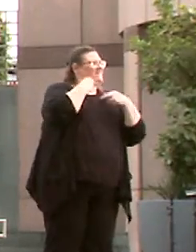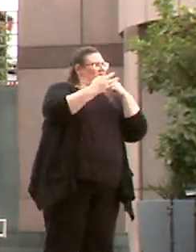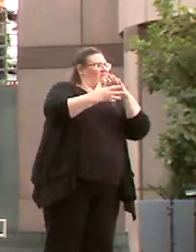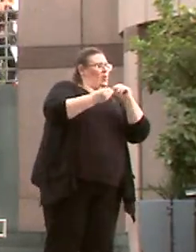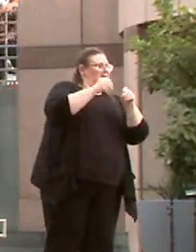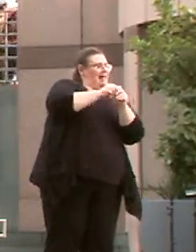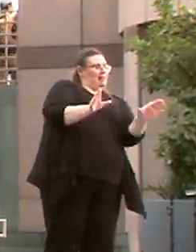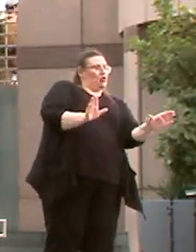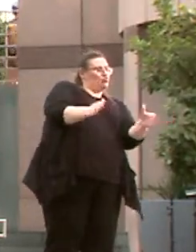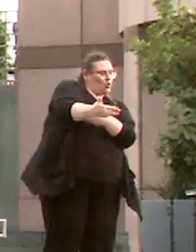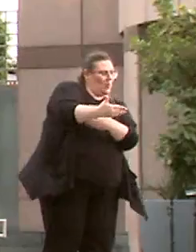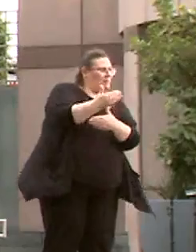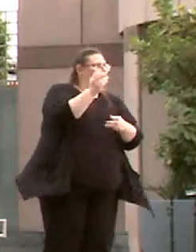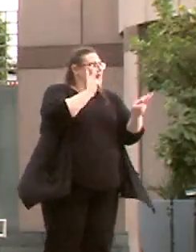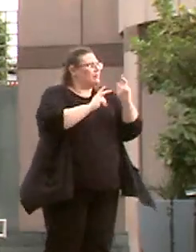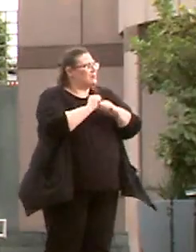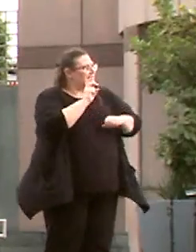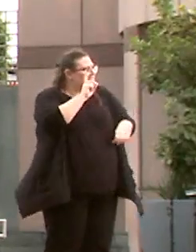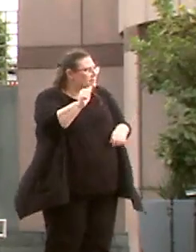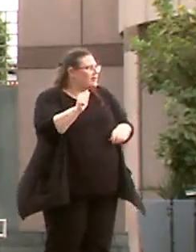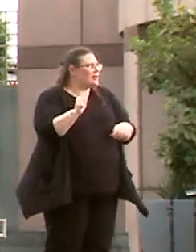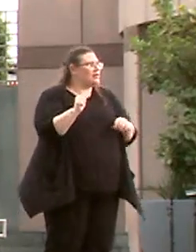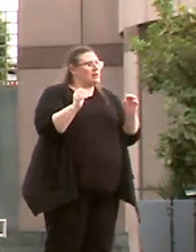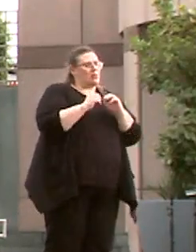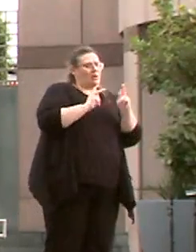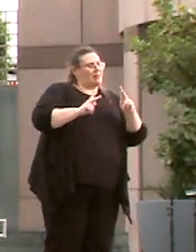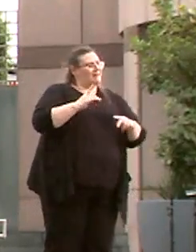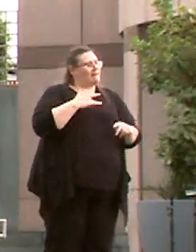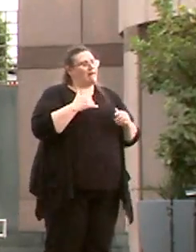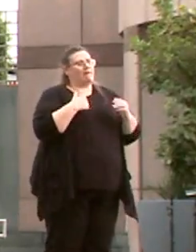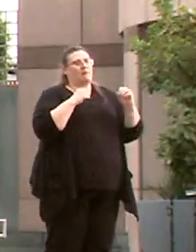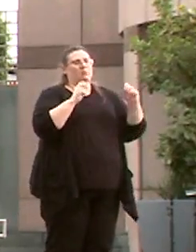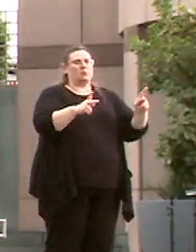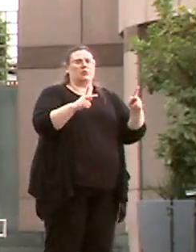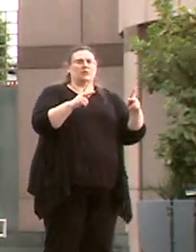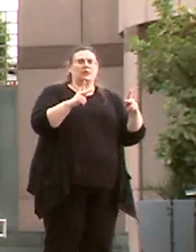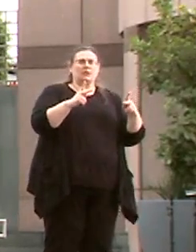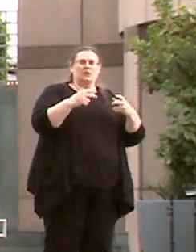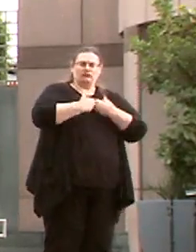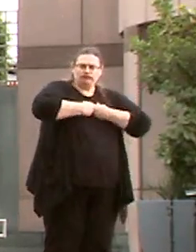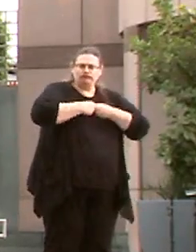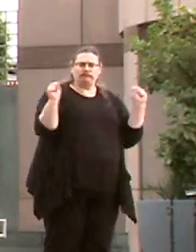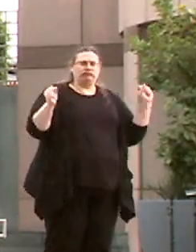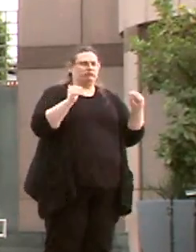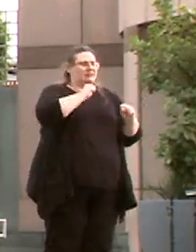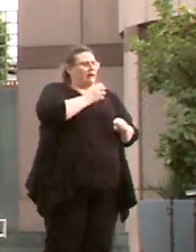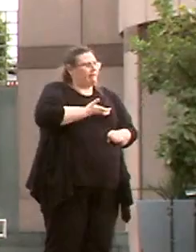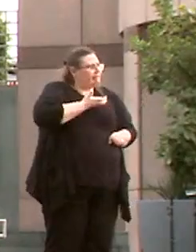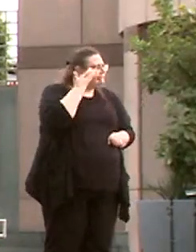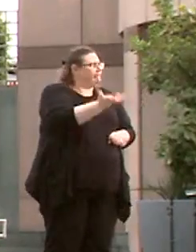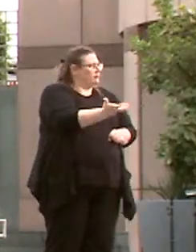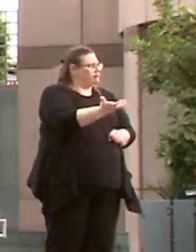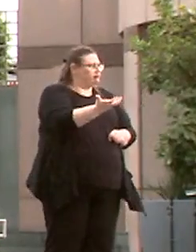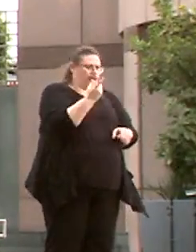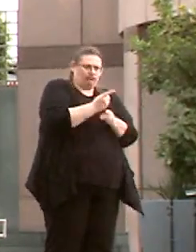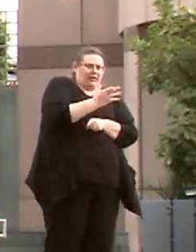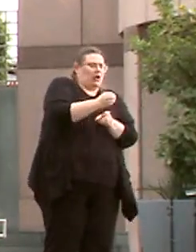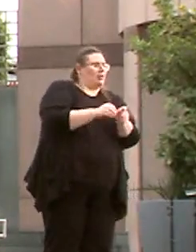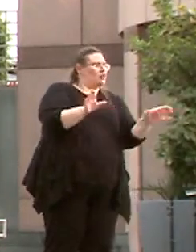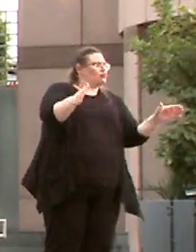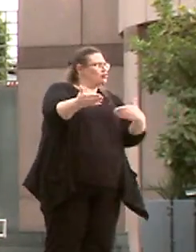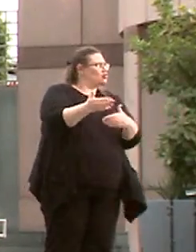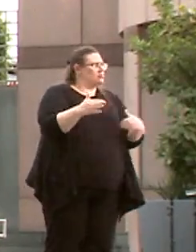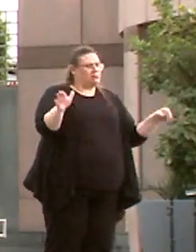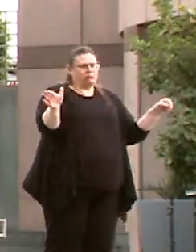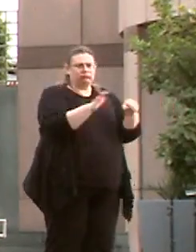with disabilities and the more those folks feel the opportunity to be their authentic selves in those rooms and bring their whole selves